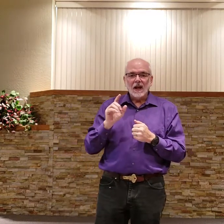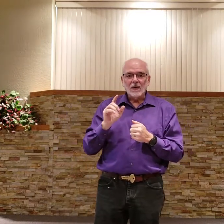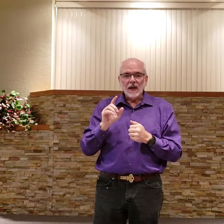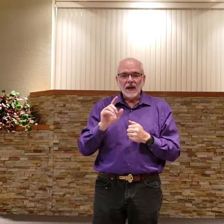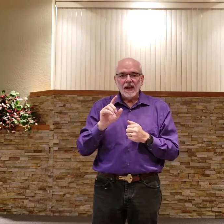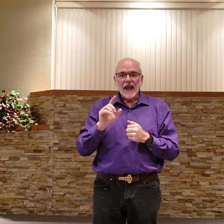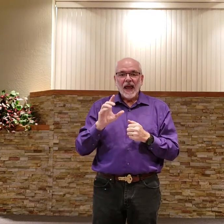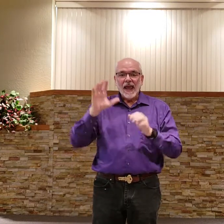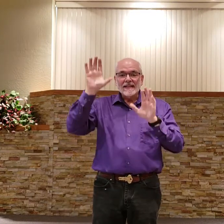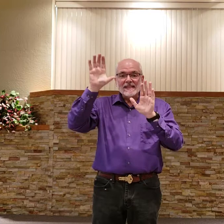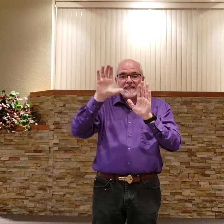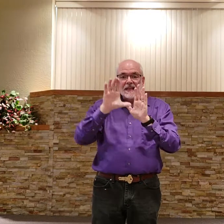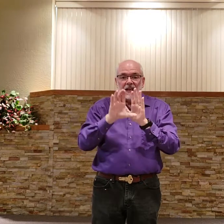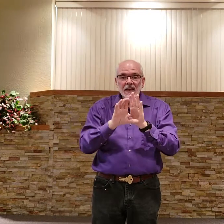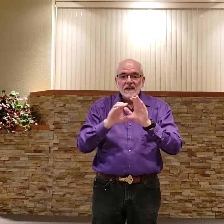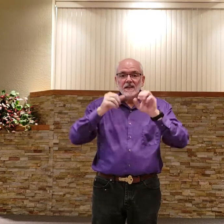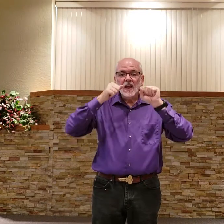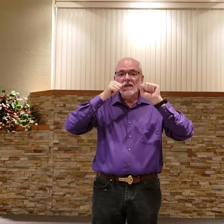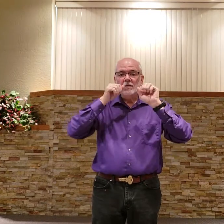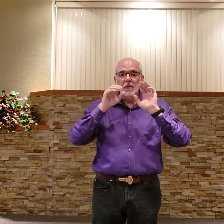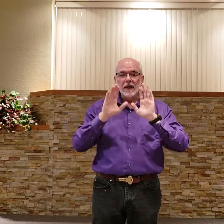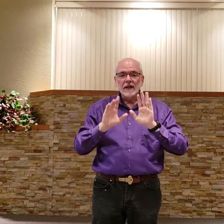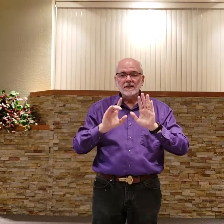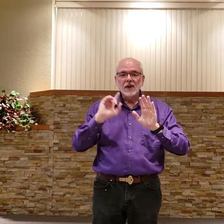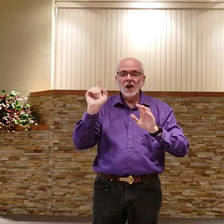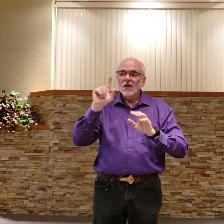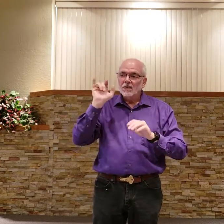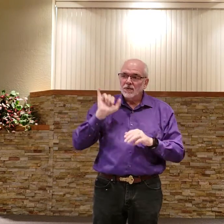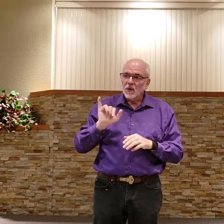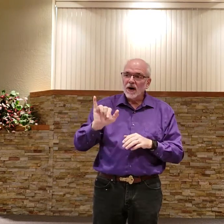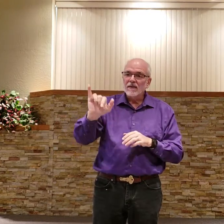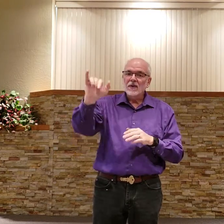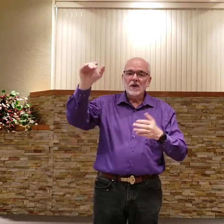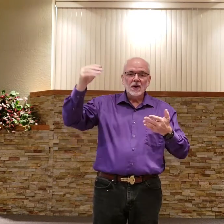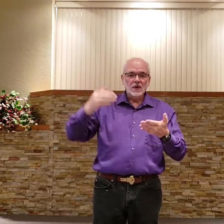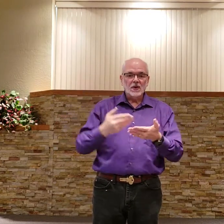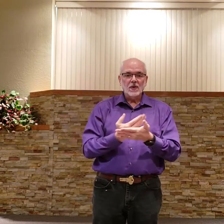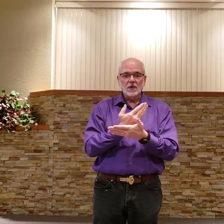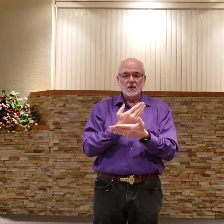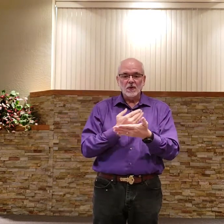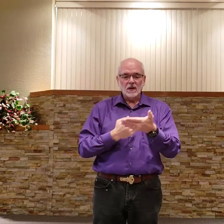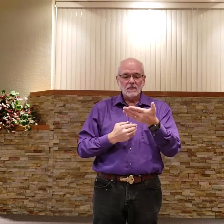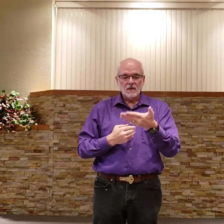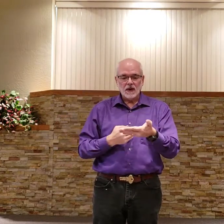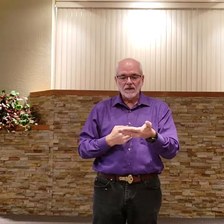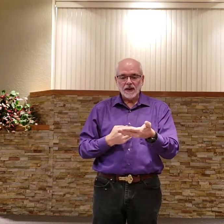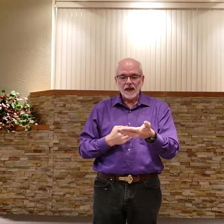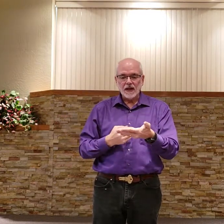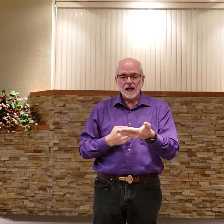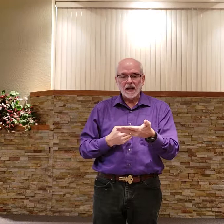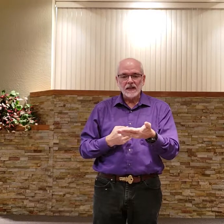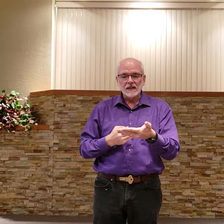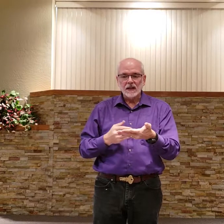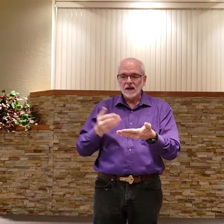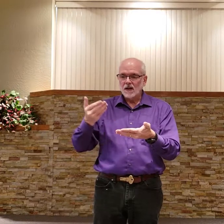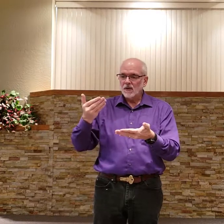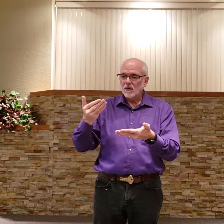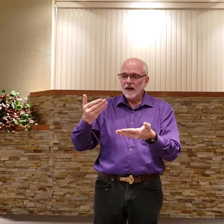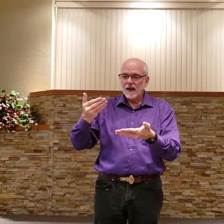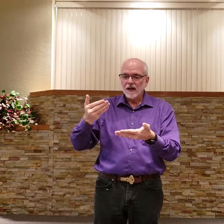Okay, and scenes of bliss forever new. Left hand kind of lays still, the right hand just